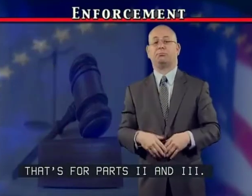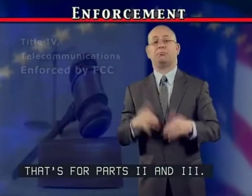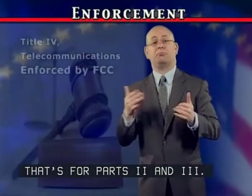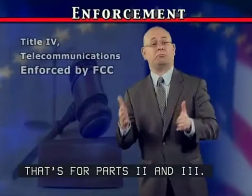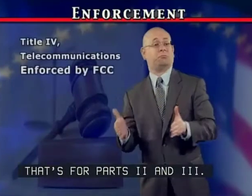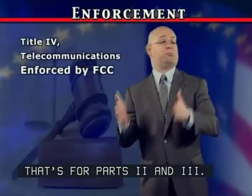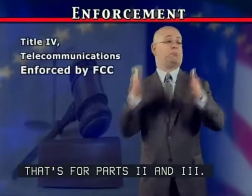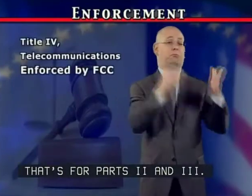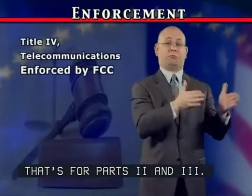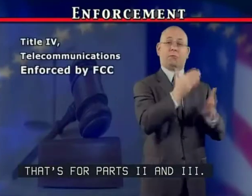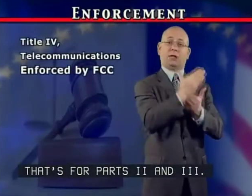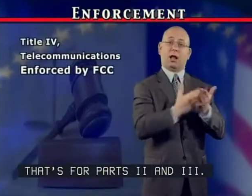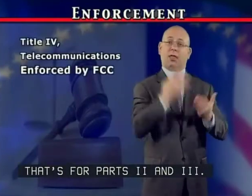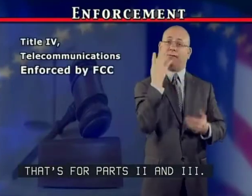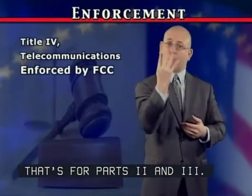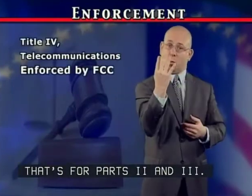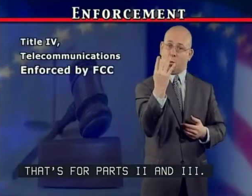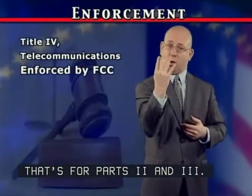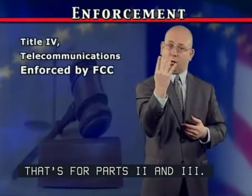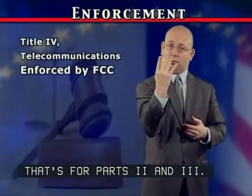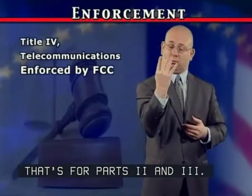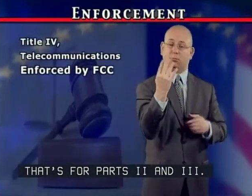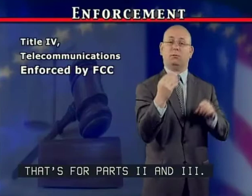That's for Parts 2 and 3.